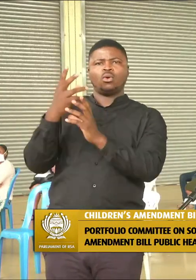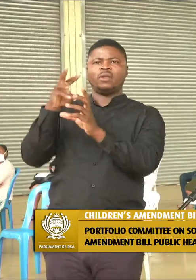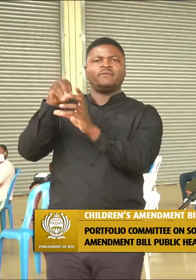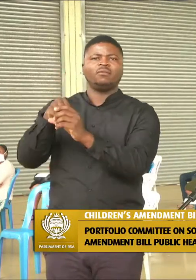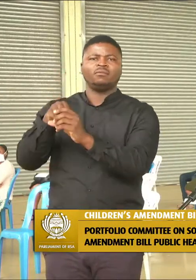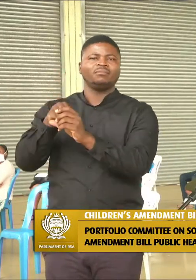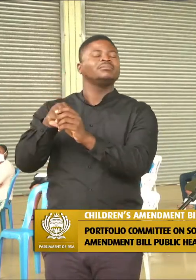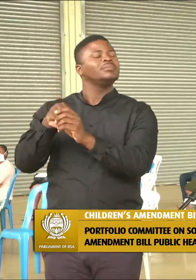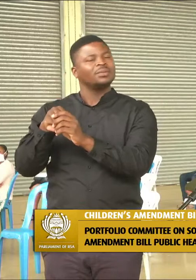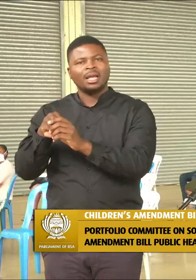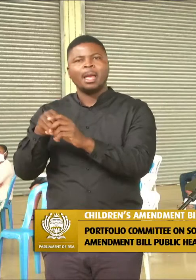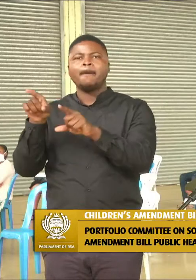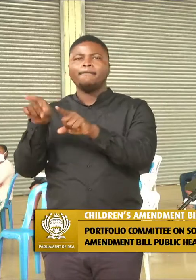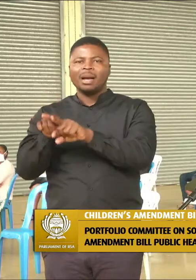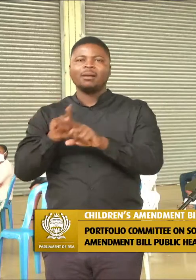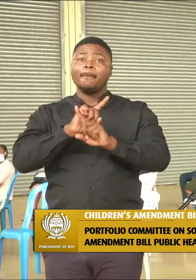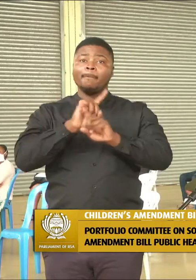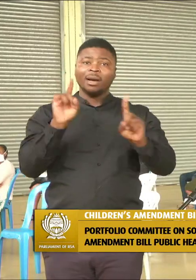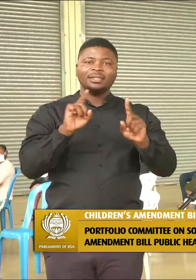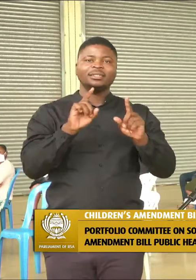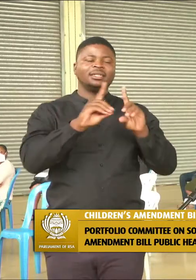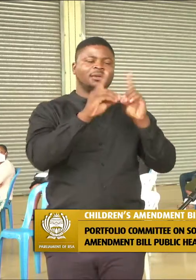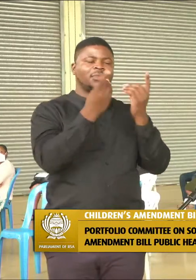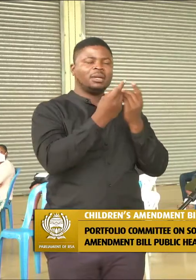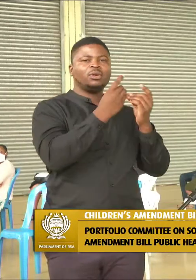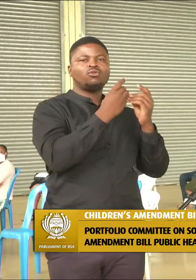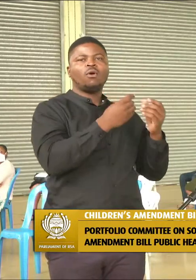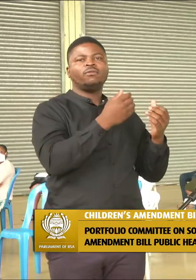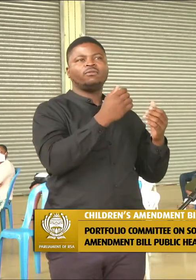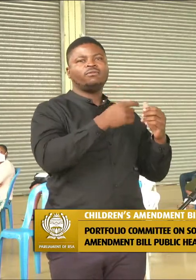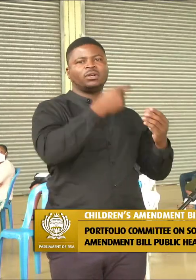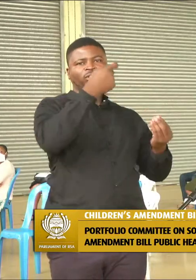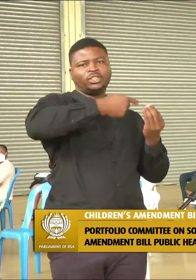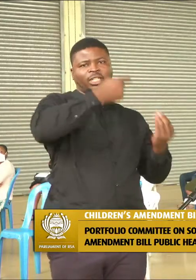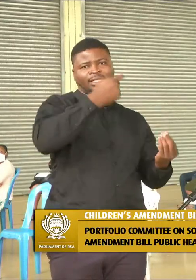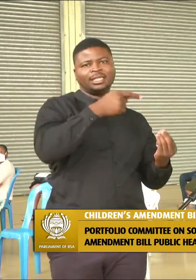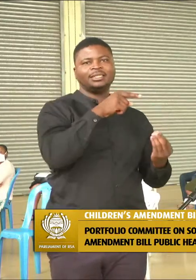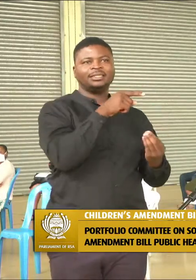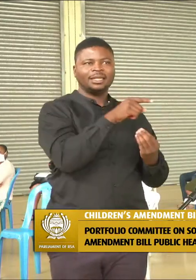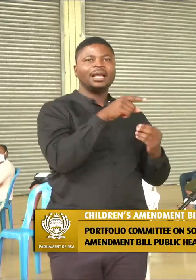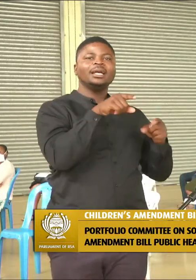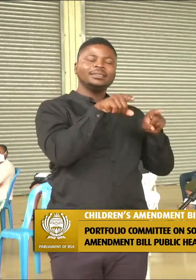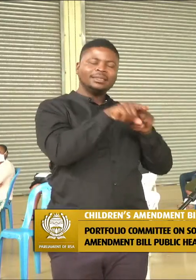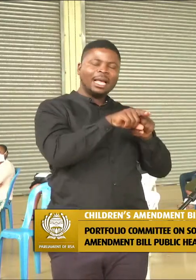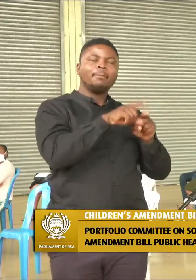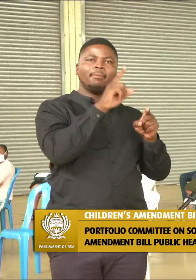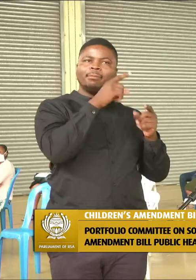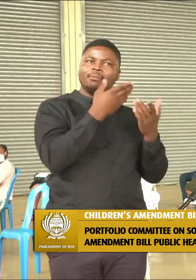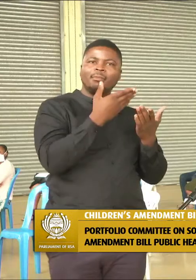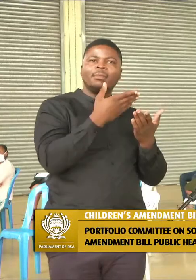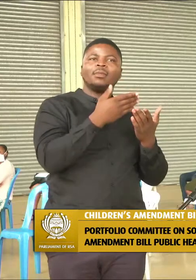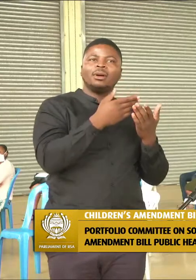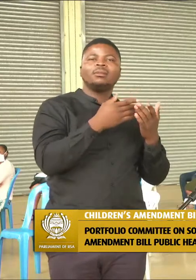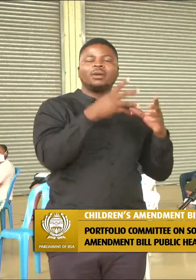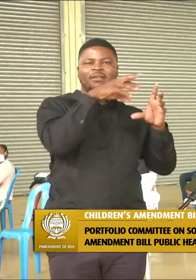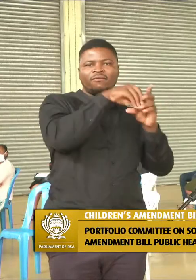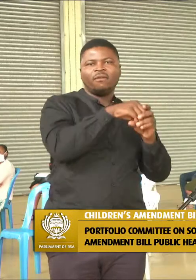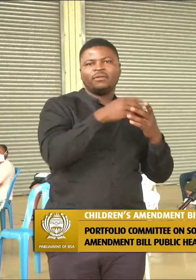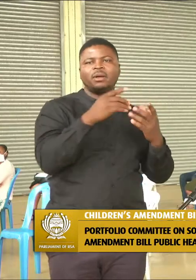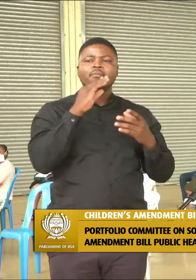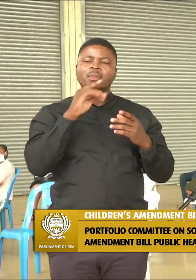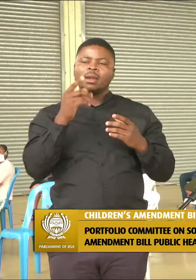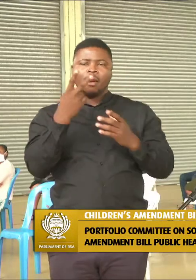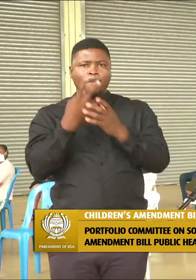it's also justice. You know, justice, many departments are also involved in